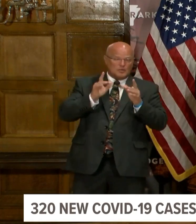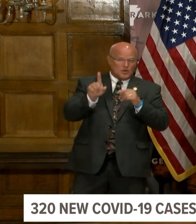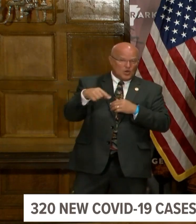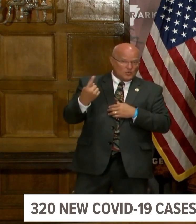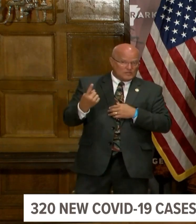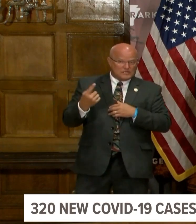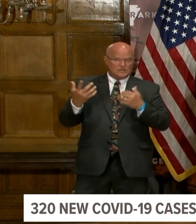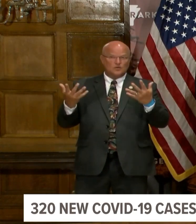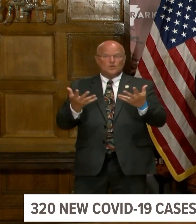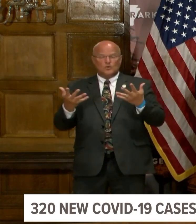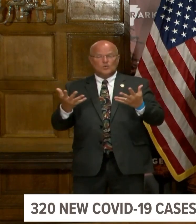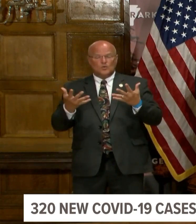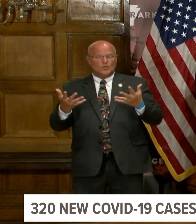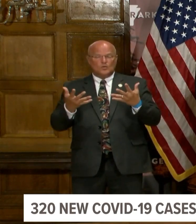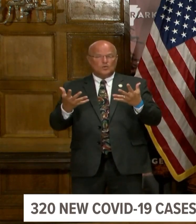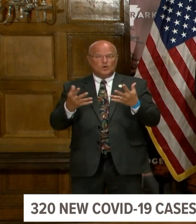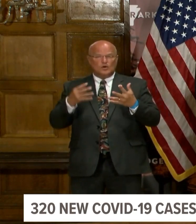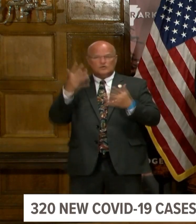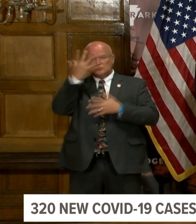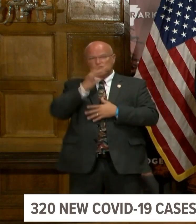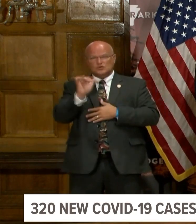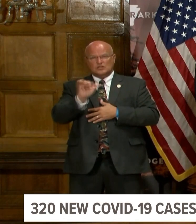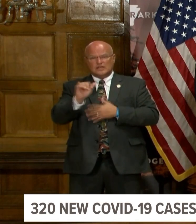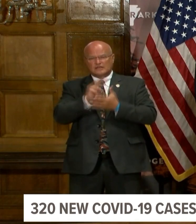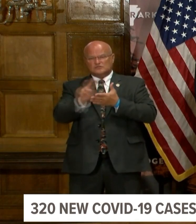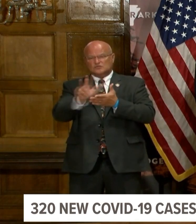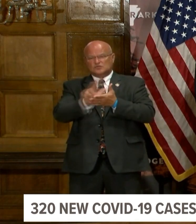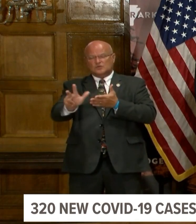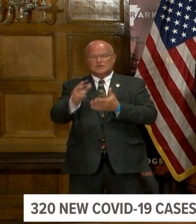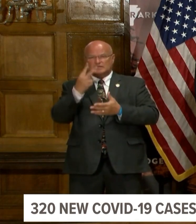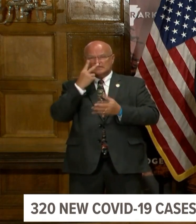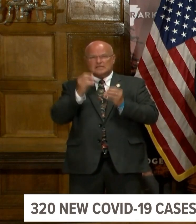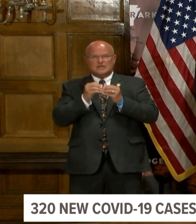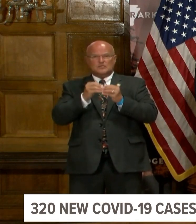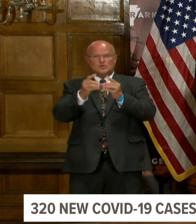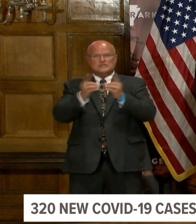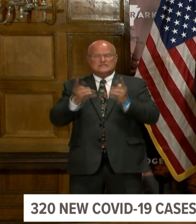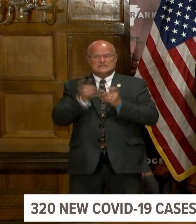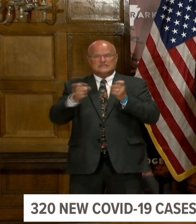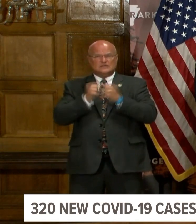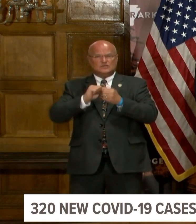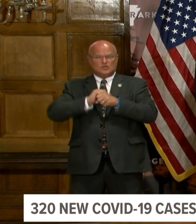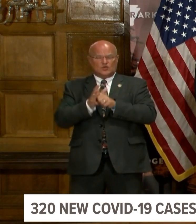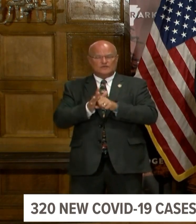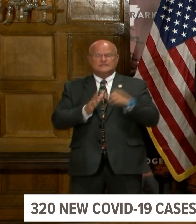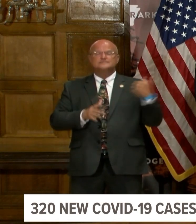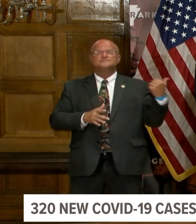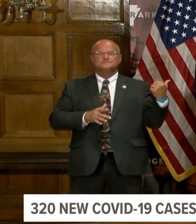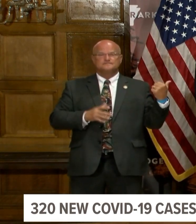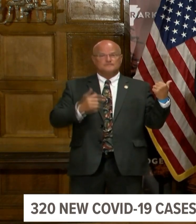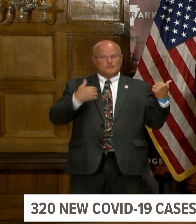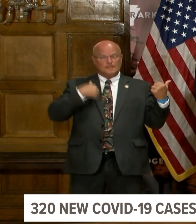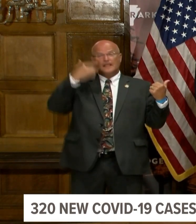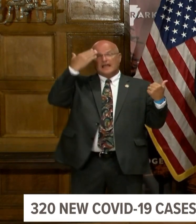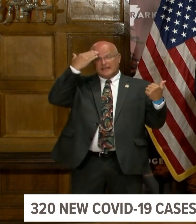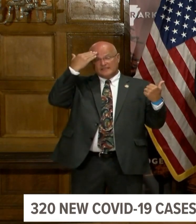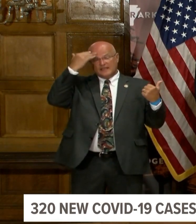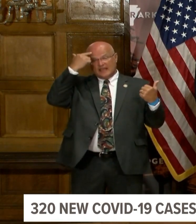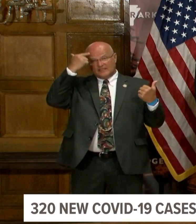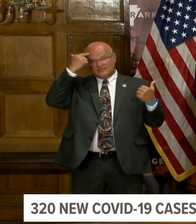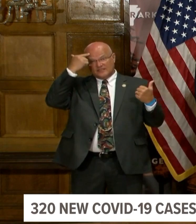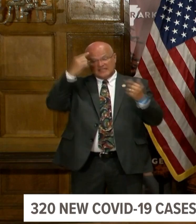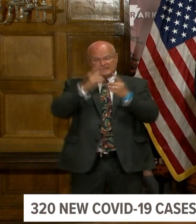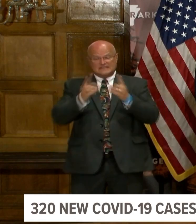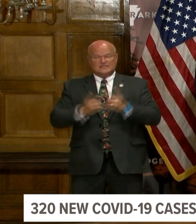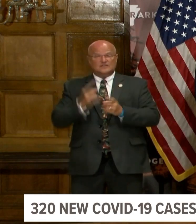only? What are we going to look like here in a couple of weeks as we keep seeing more districts dealing with COVID? But I think the districts that we have seen